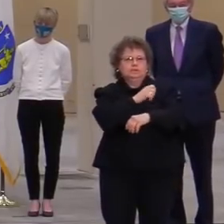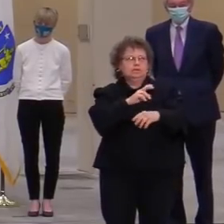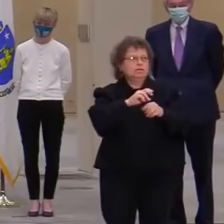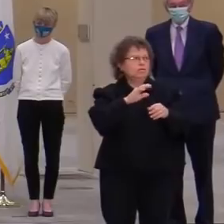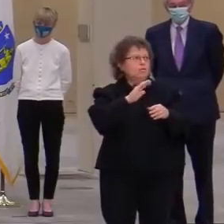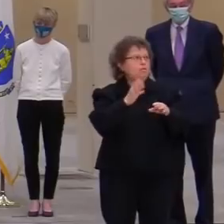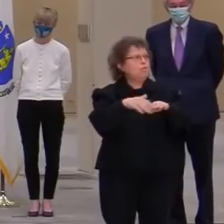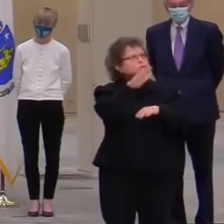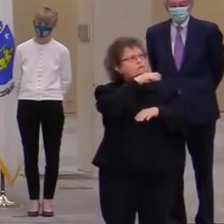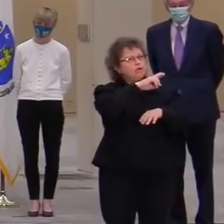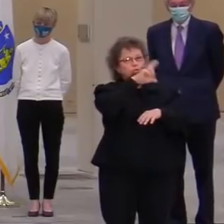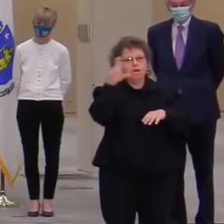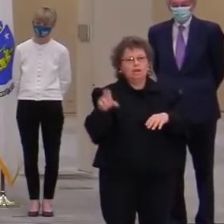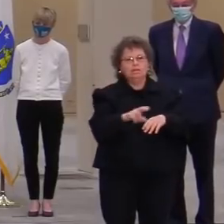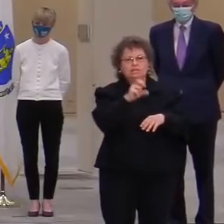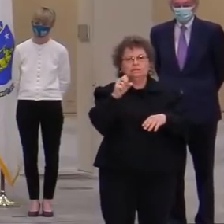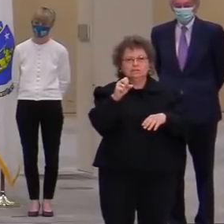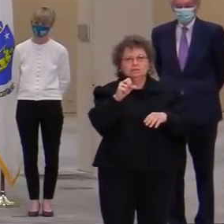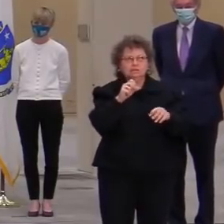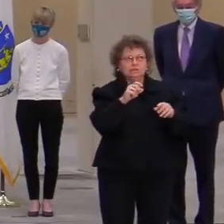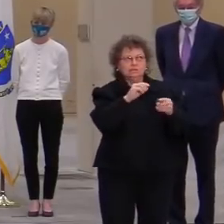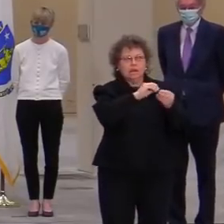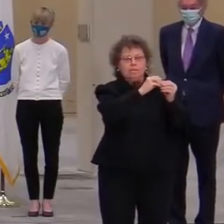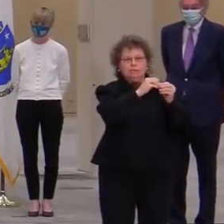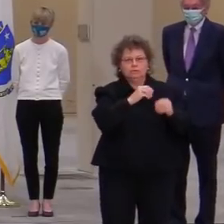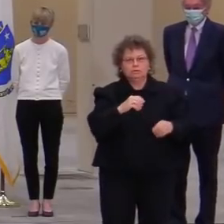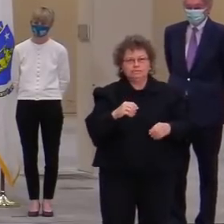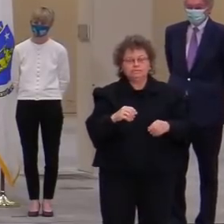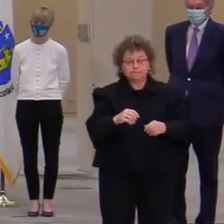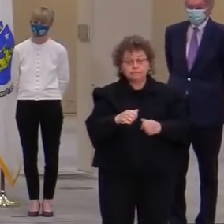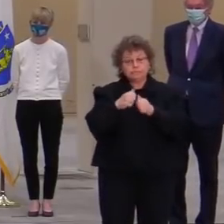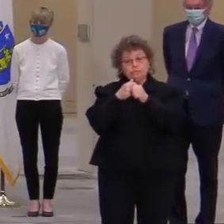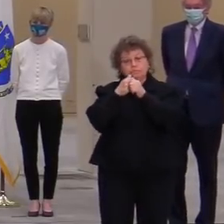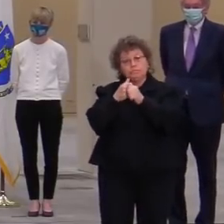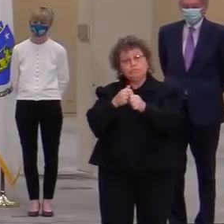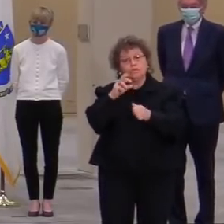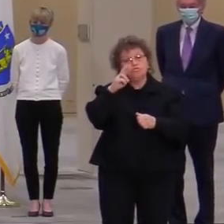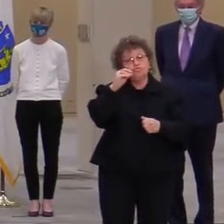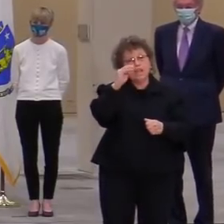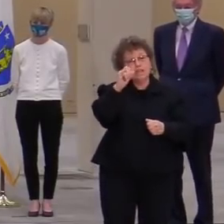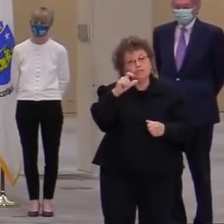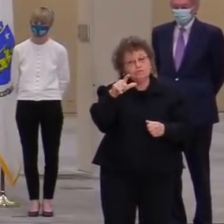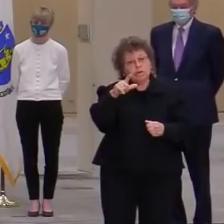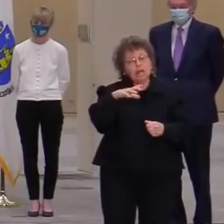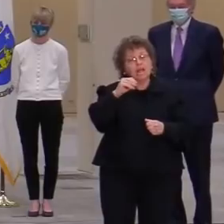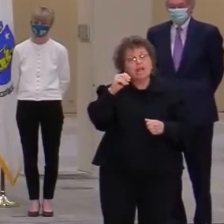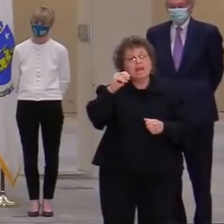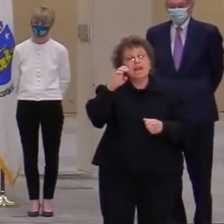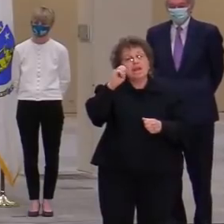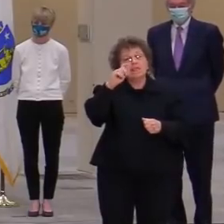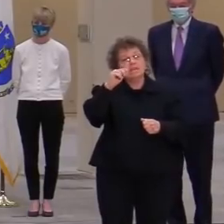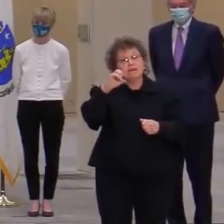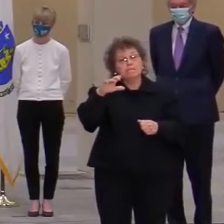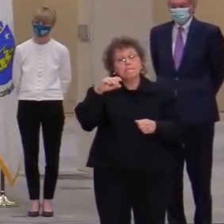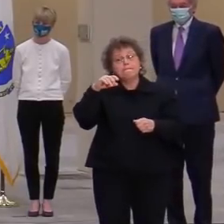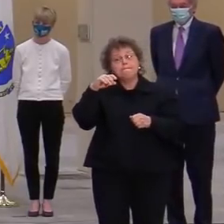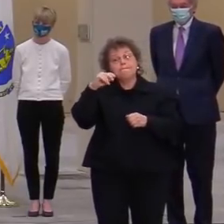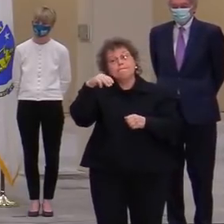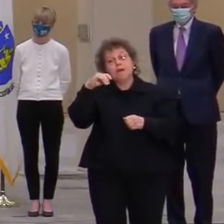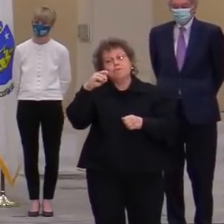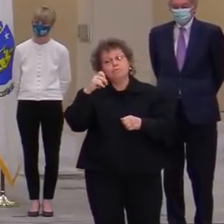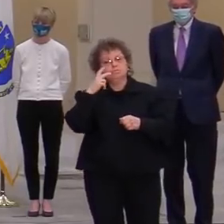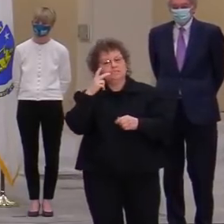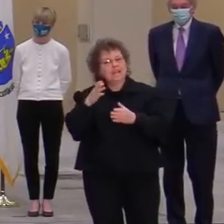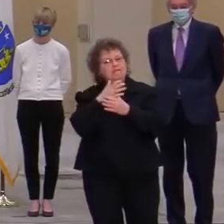marks. We're seeing that in supporting racial and ethnic minorities, a national average of about 45%,